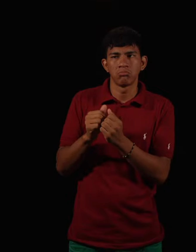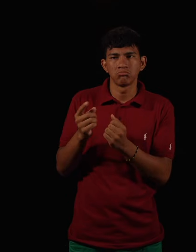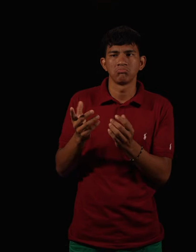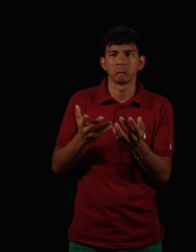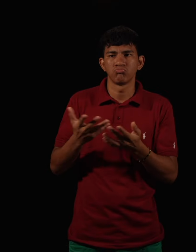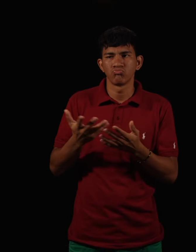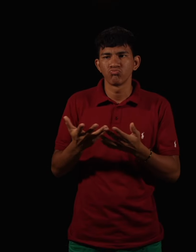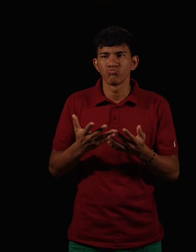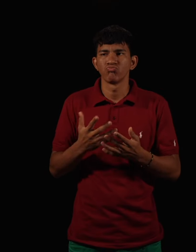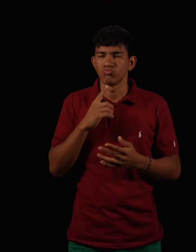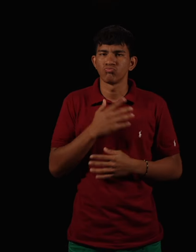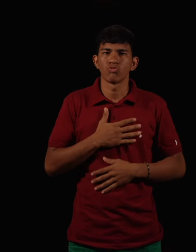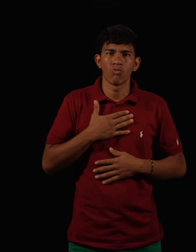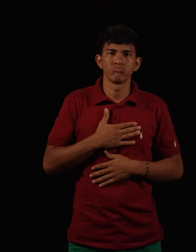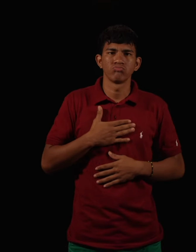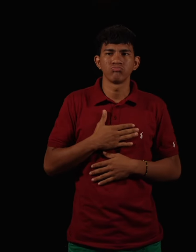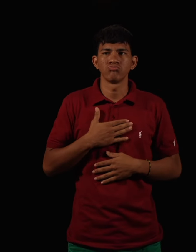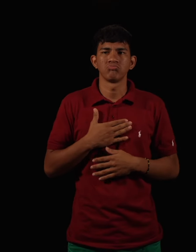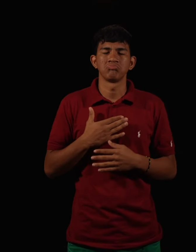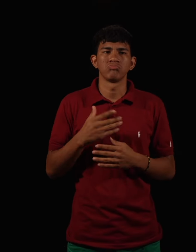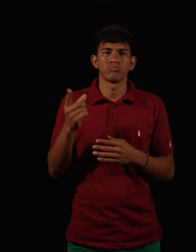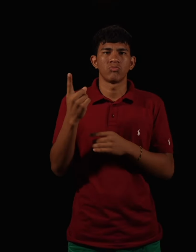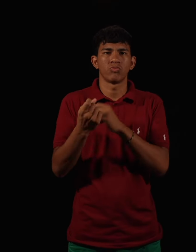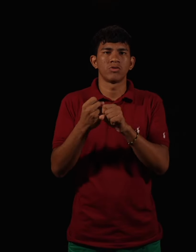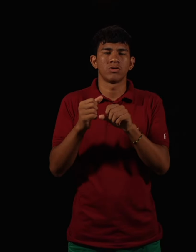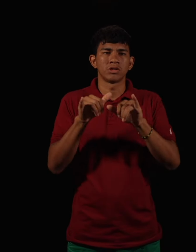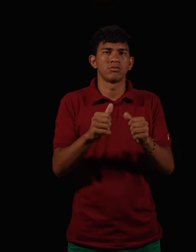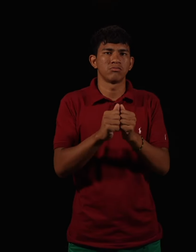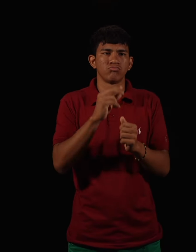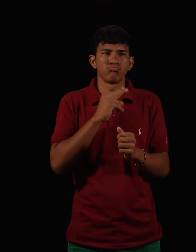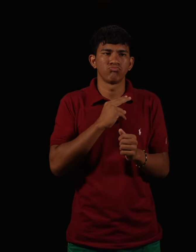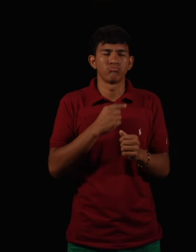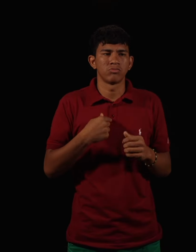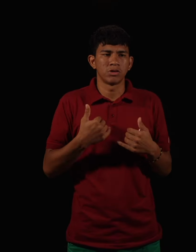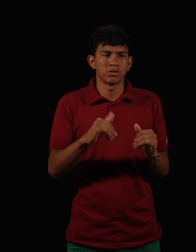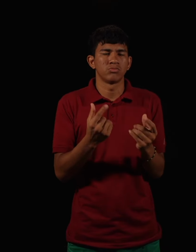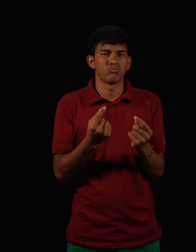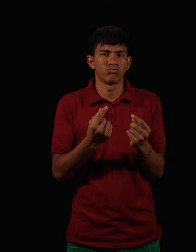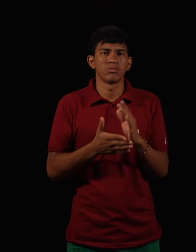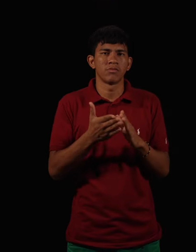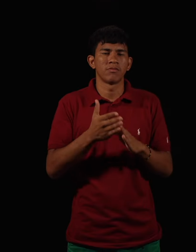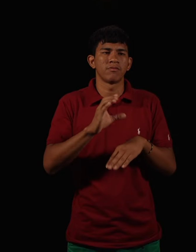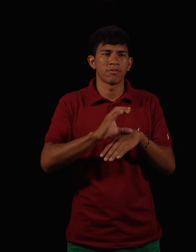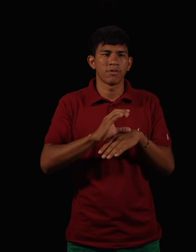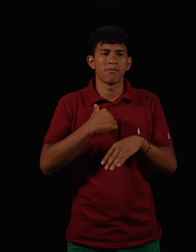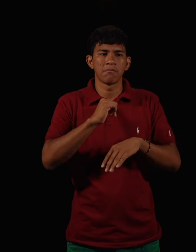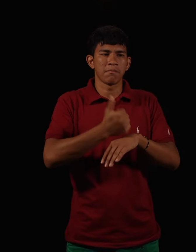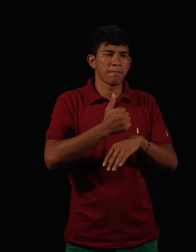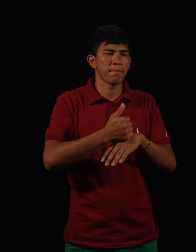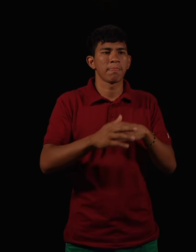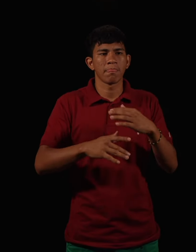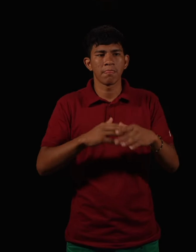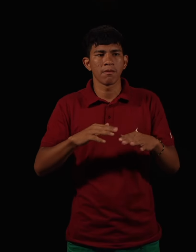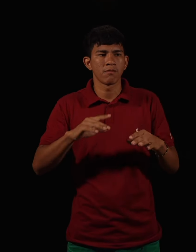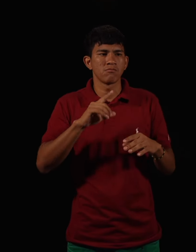Nathaniel, we chatted and discussed things. He taught me things, and he stayed for one year teaching me many things and helping